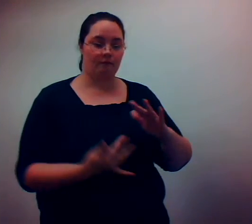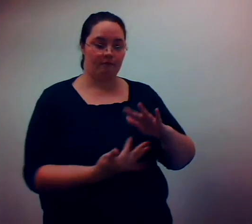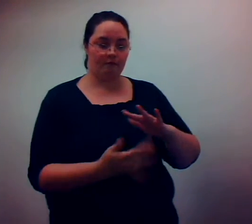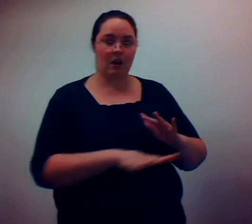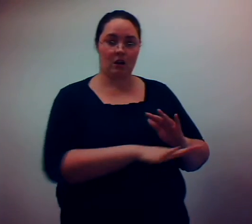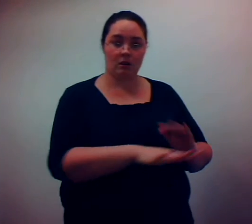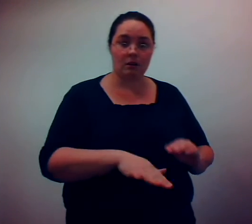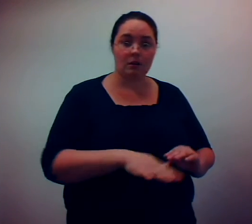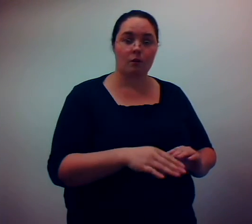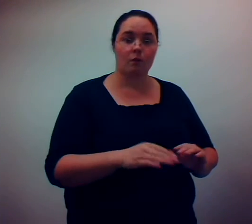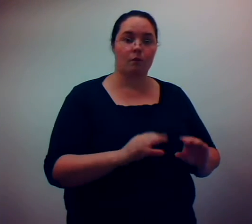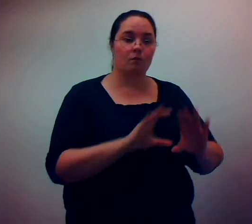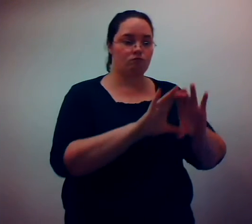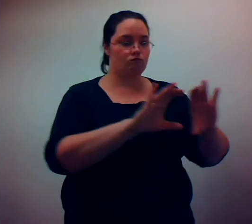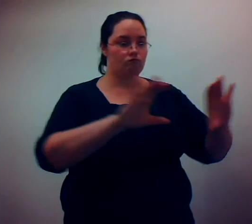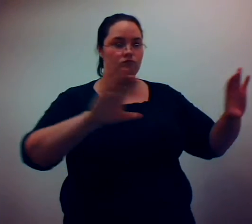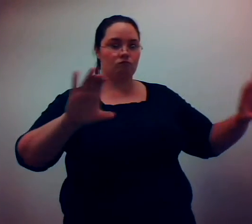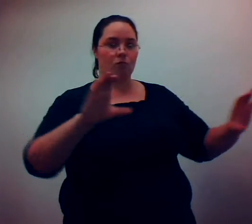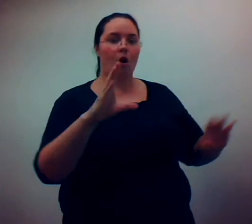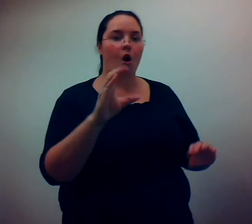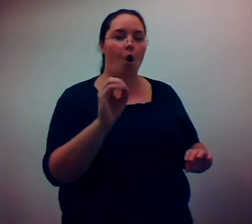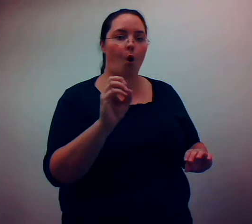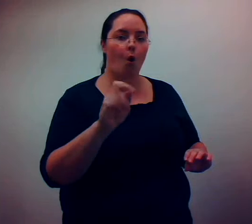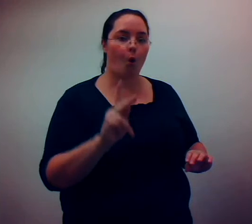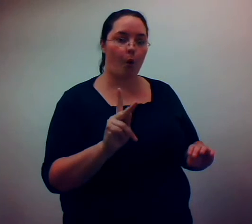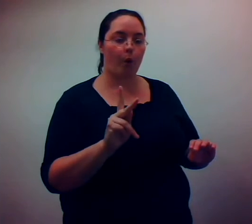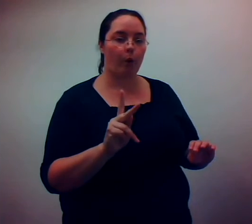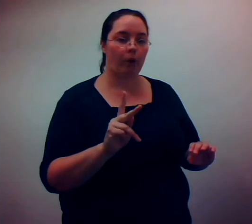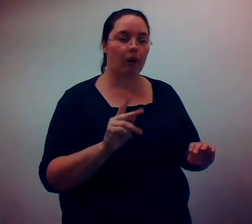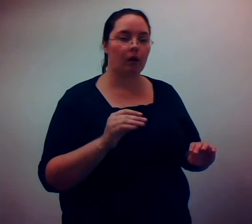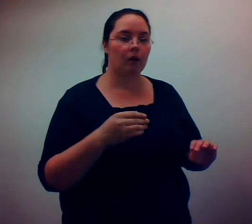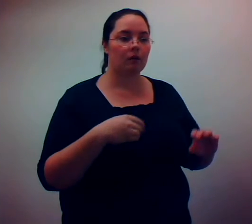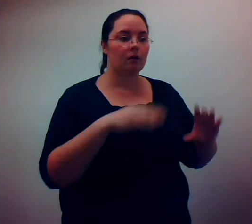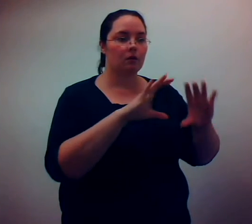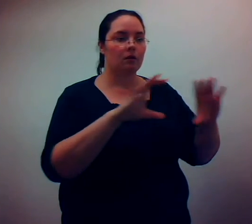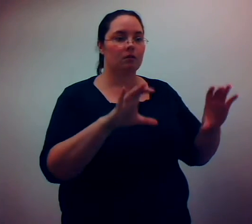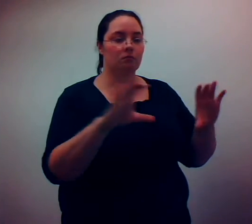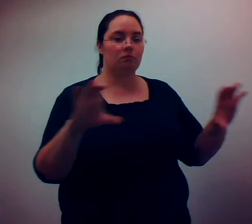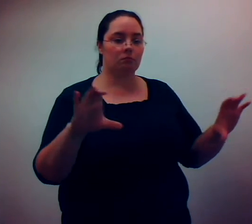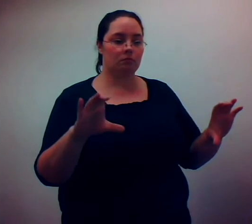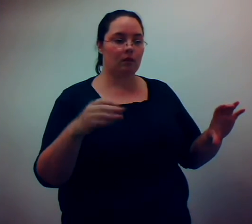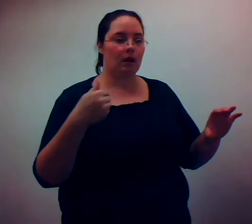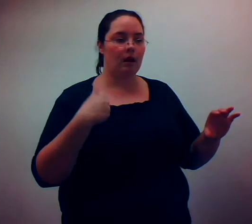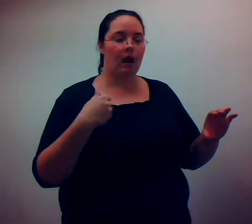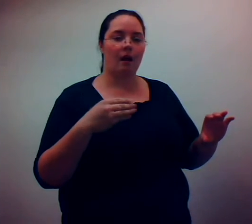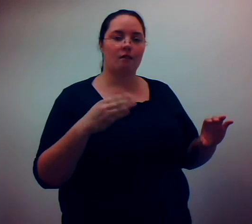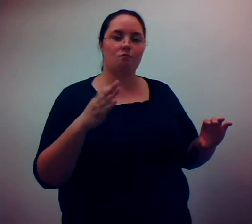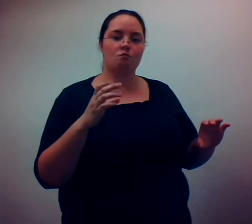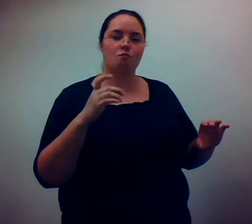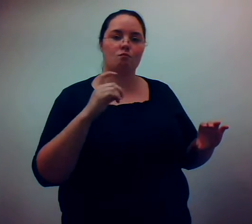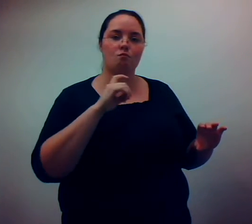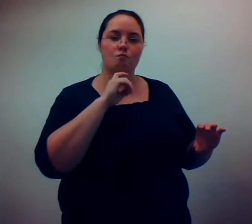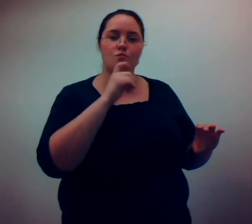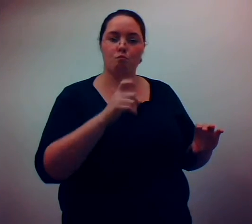the fireplace there are many, many horse brasses, which are brass good luck